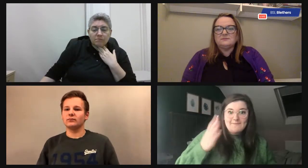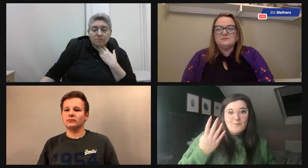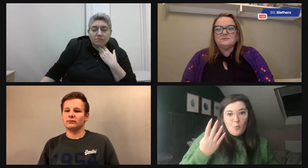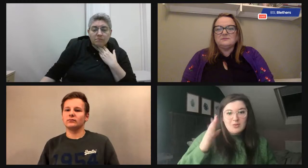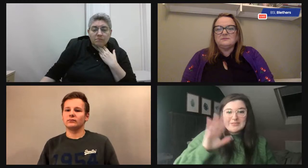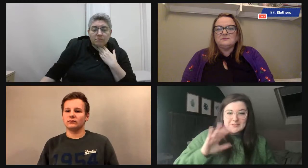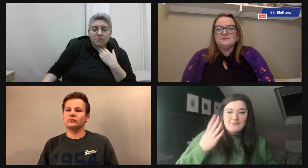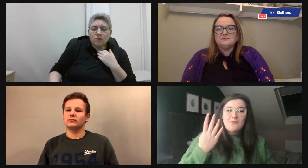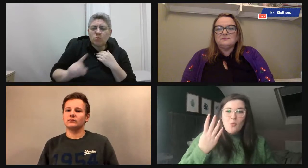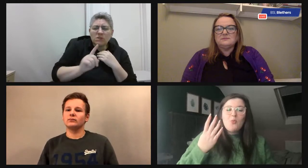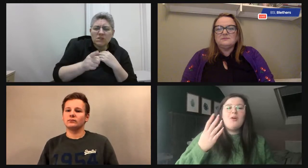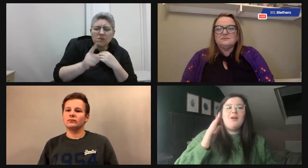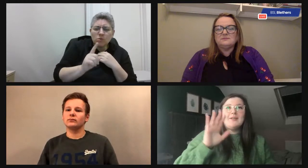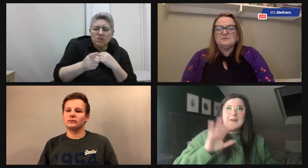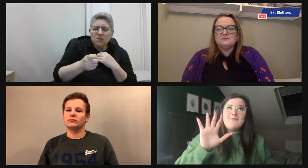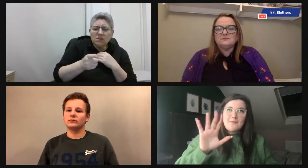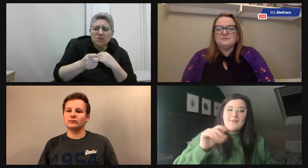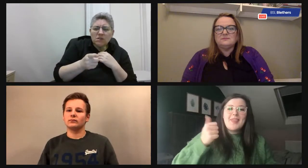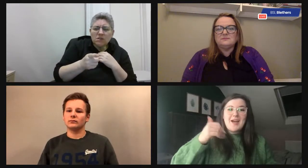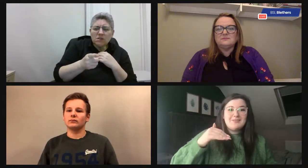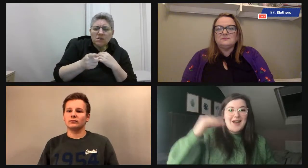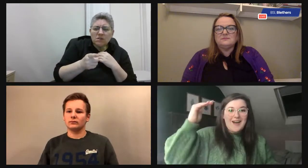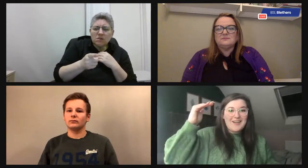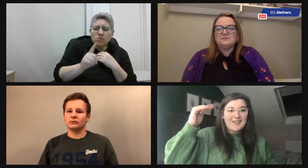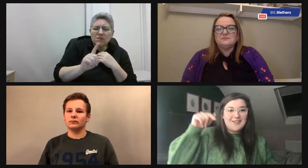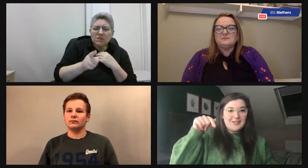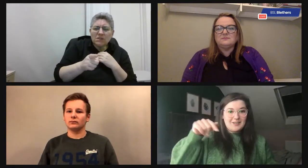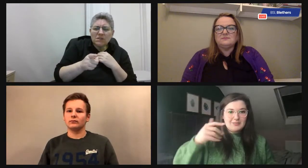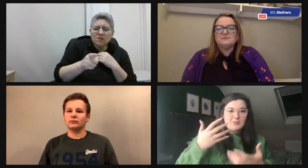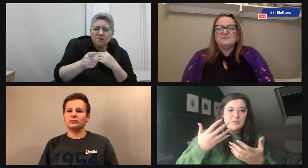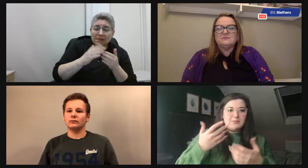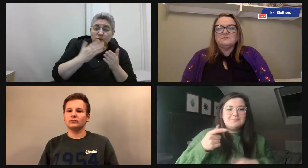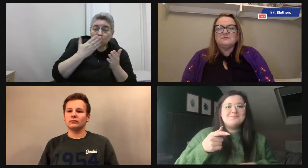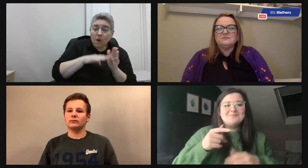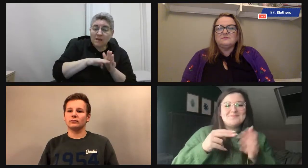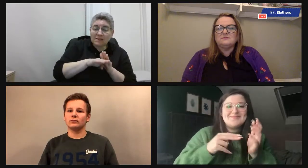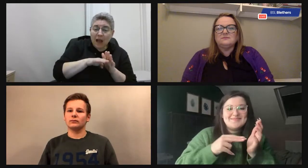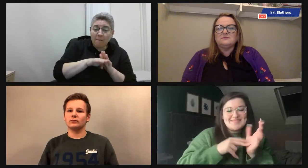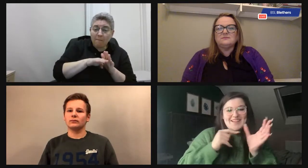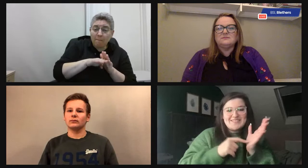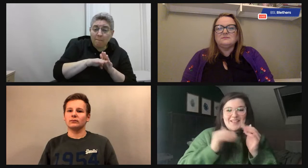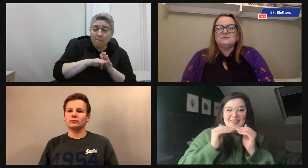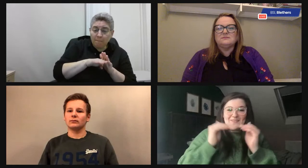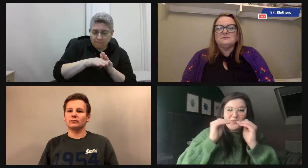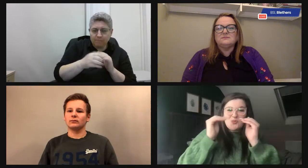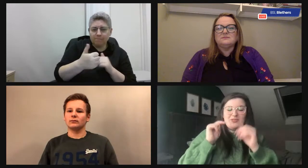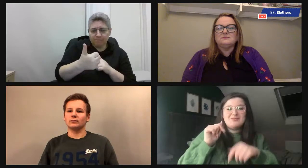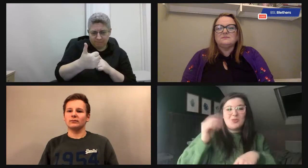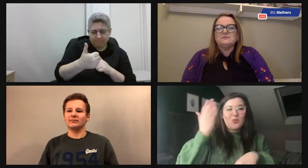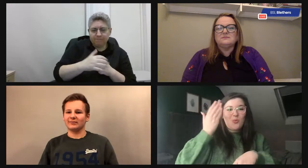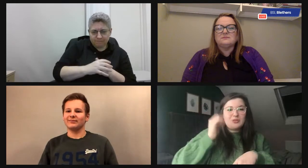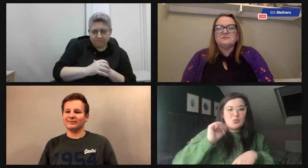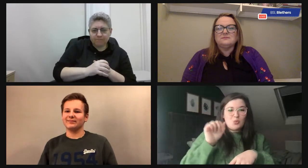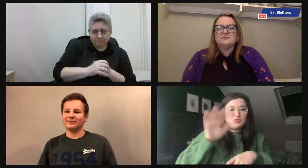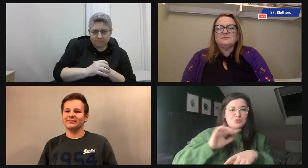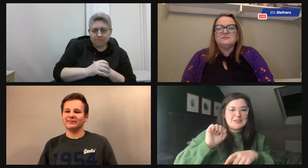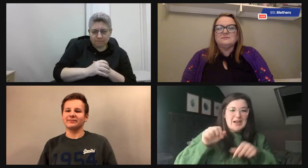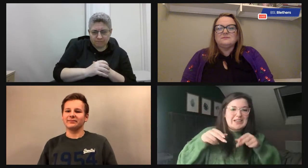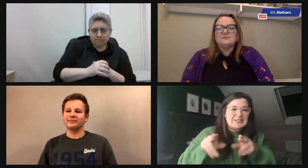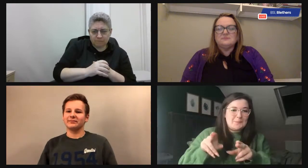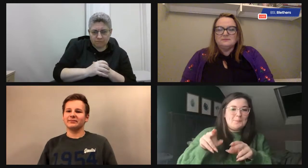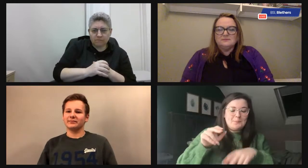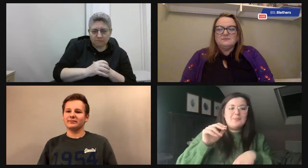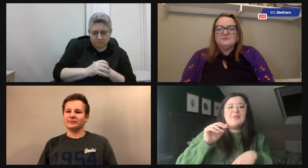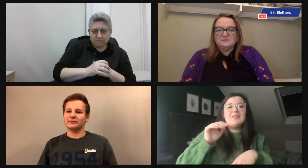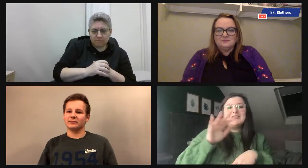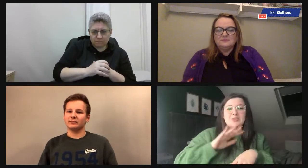I can remember about National 4, can National you 5. clarify? You're talking about exams there. Yeah. Okay.